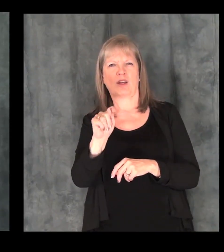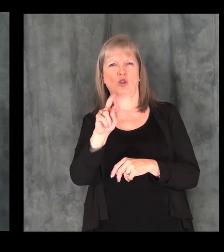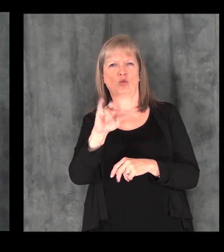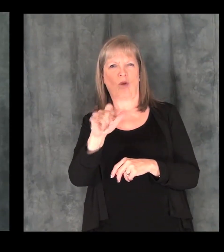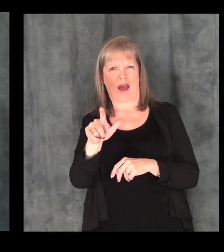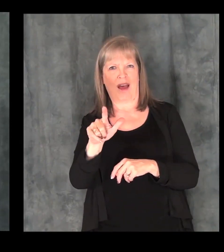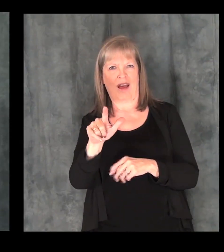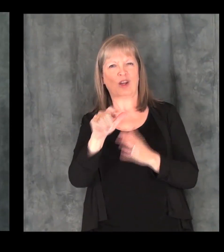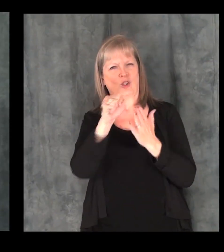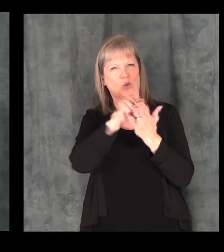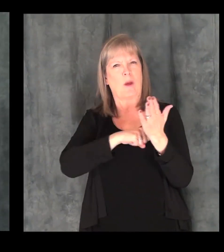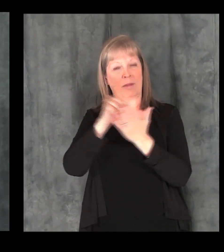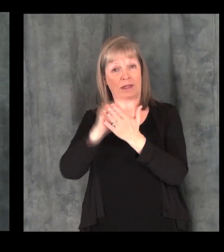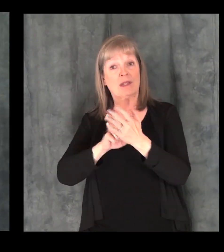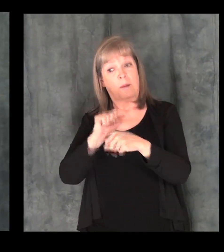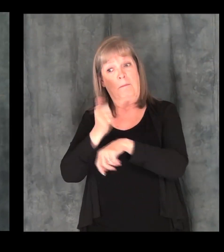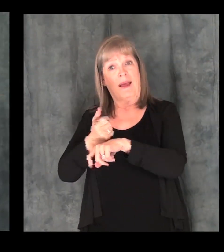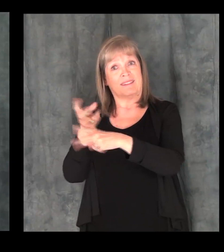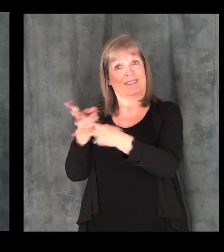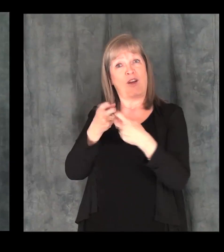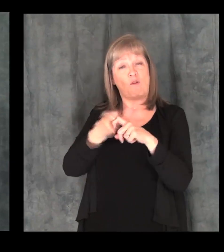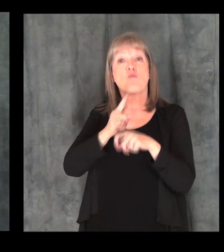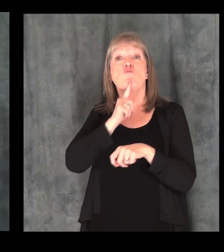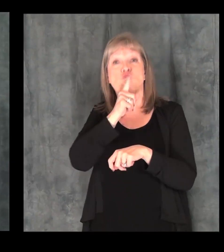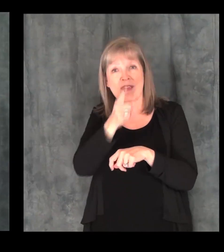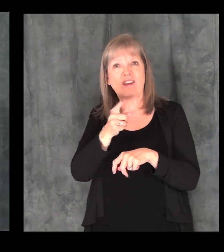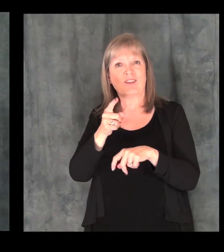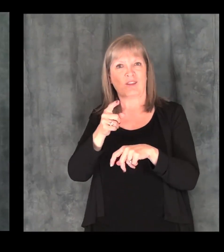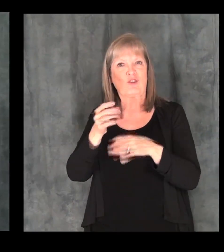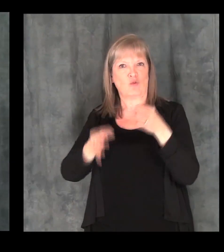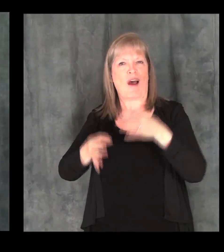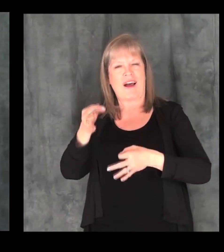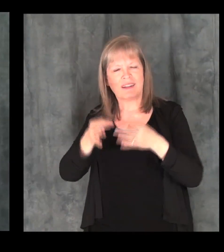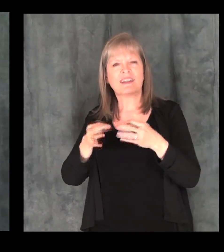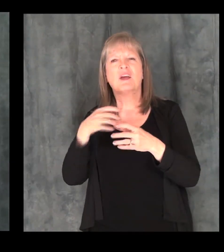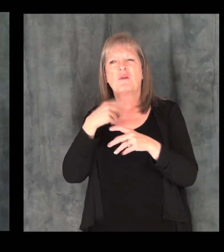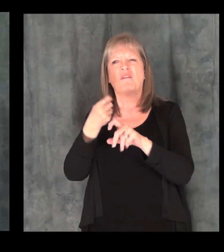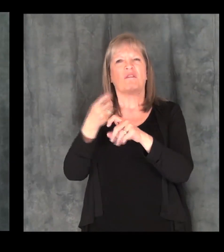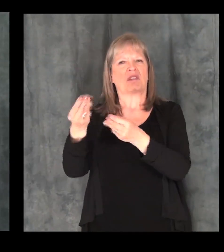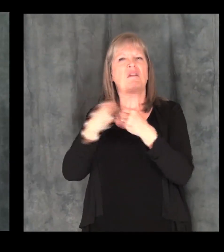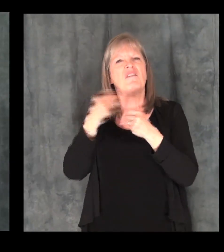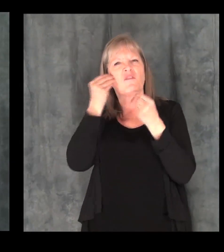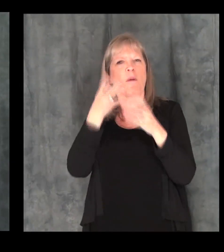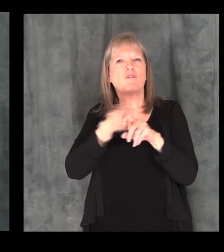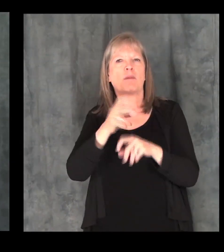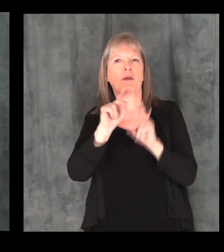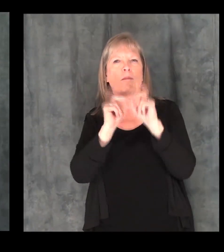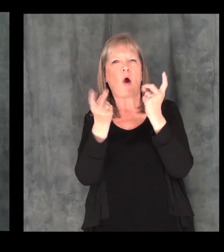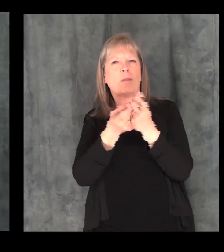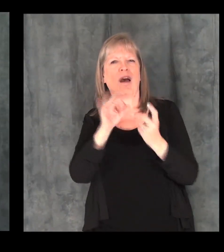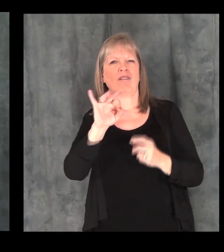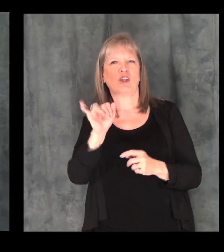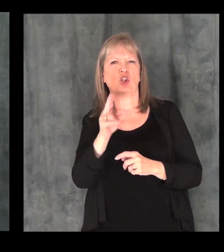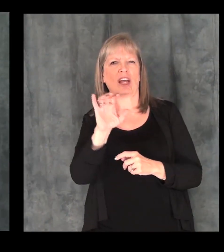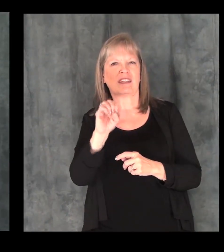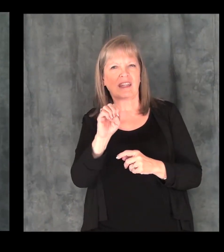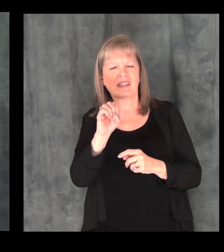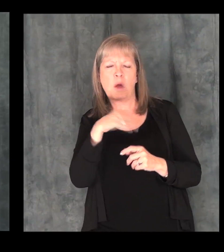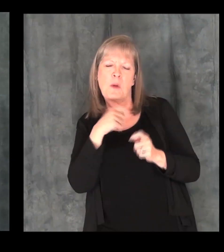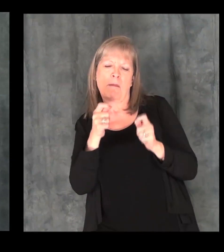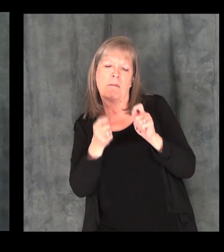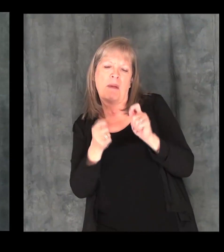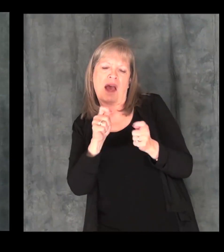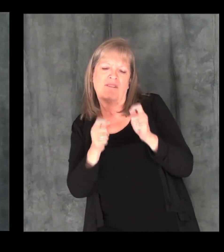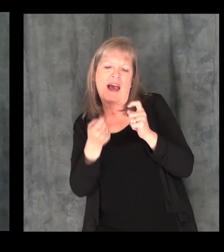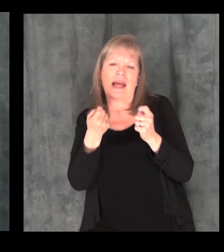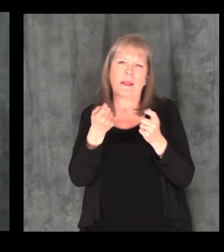real trials, and they were provided to us by the Department of Justice, and we adapted them slightly just to make sure that any issues that we would